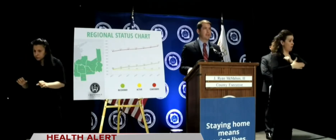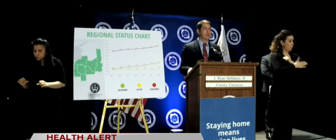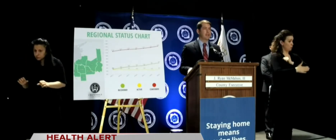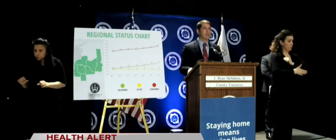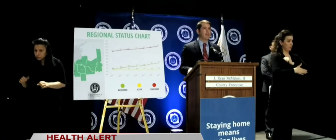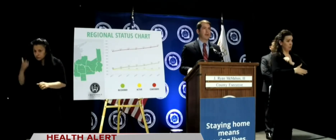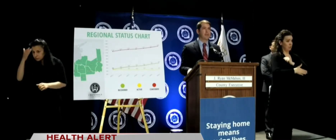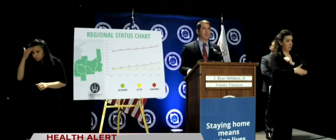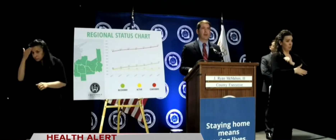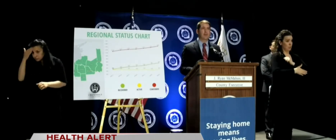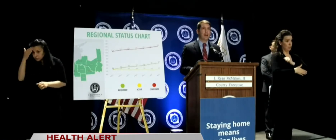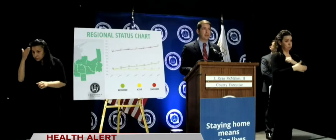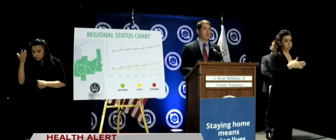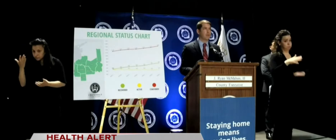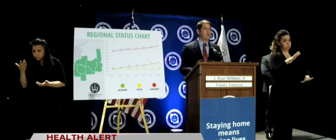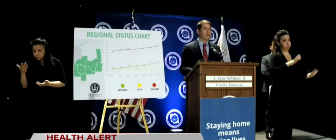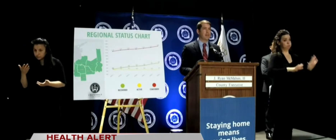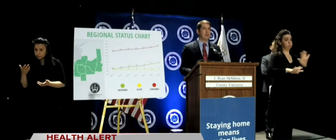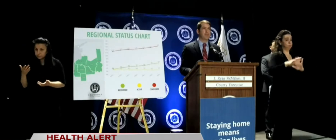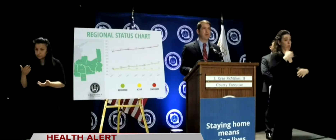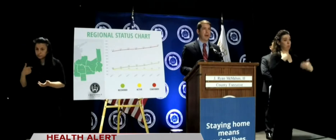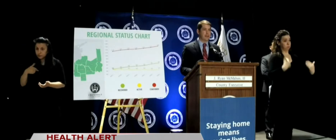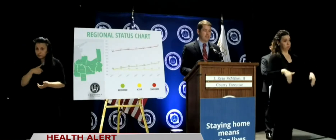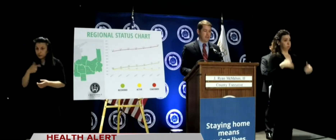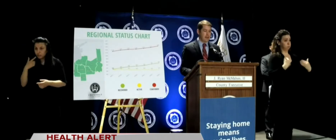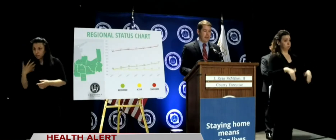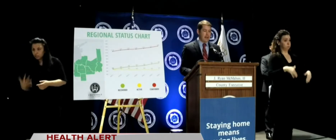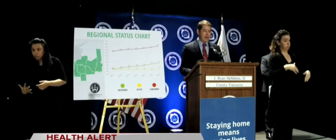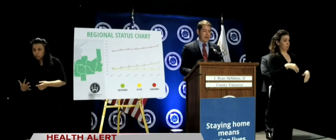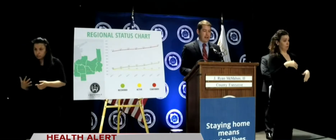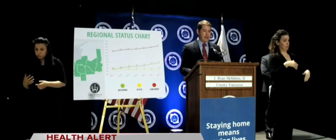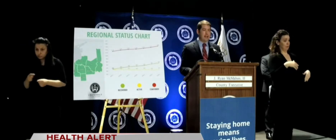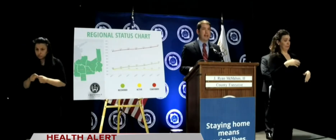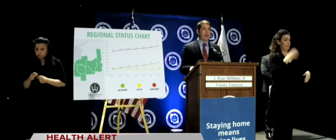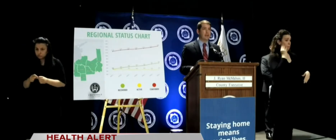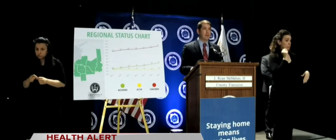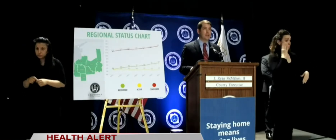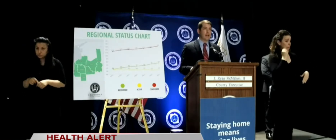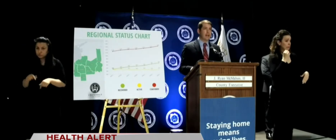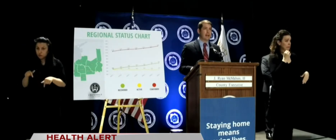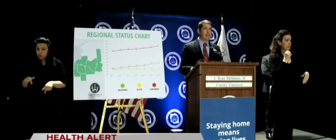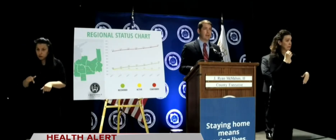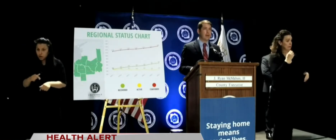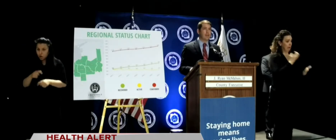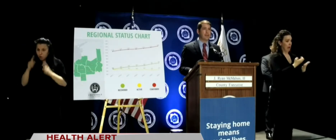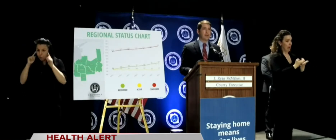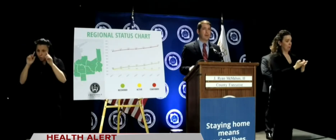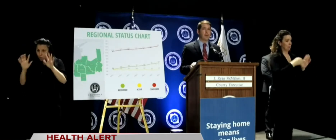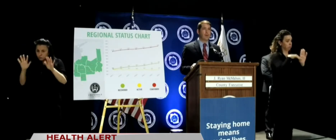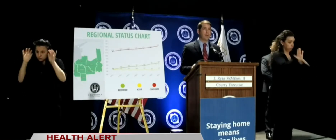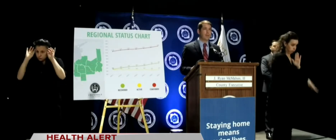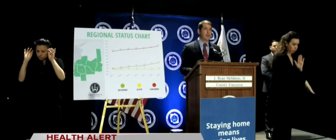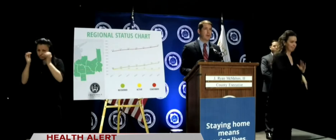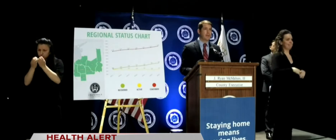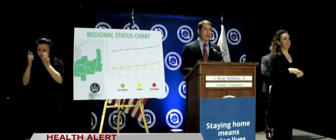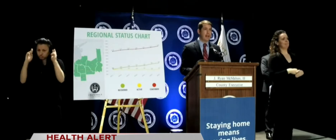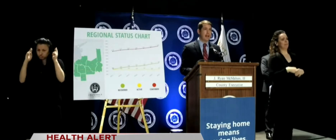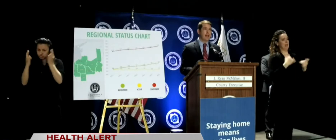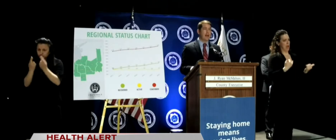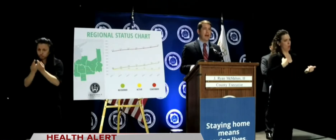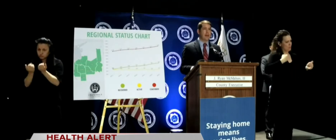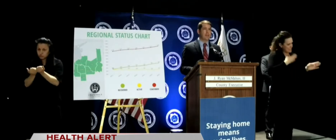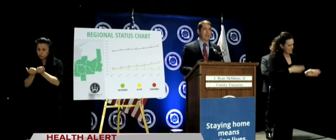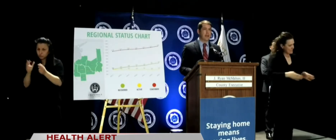heels in some ways, wherever possible, we've tried to be proactive. And that includes on economic recovery. So 1 month ago